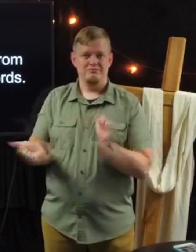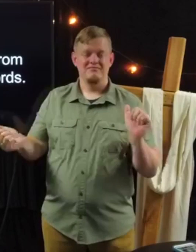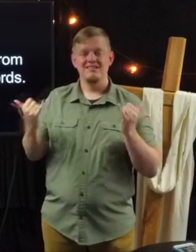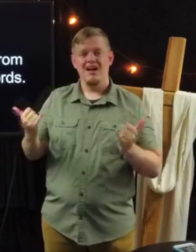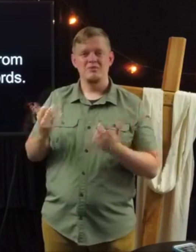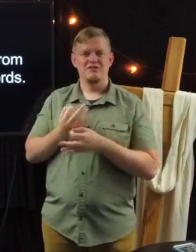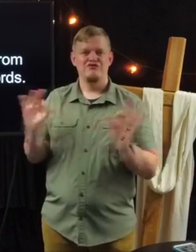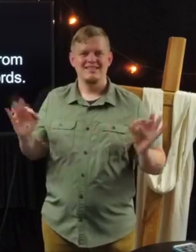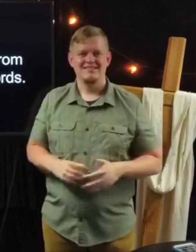from his chains. He was free.